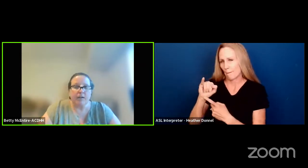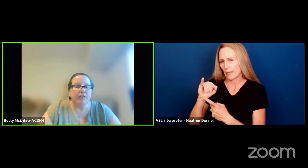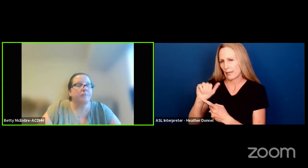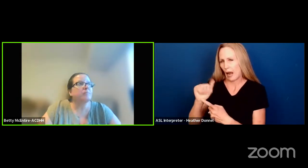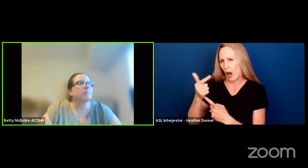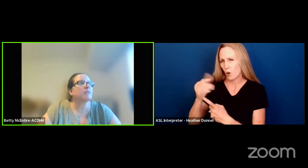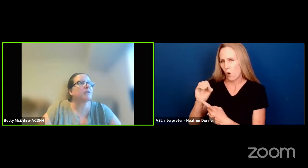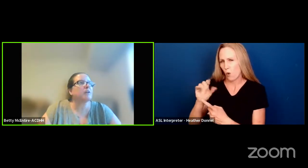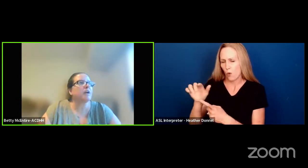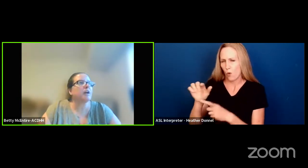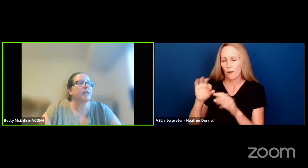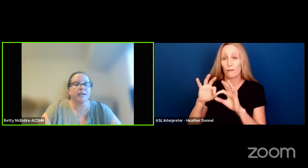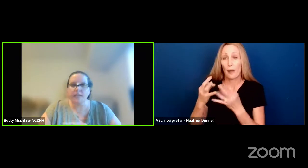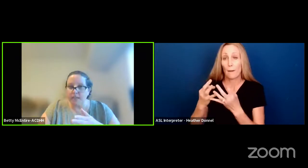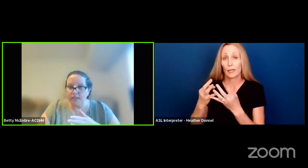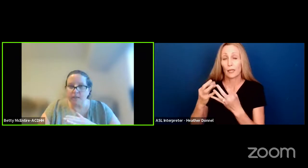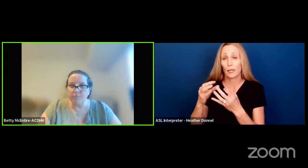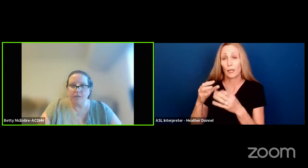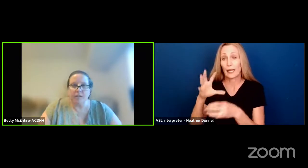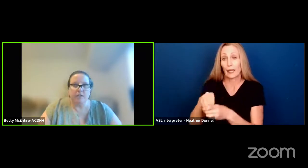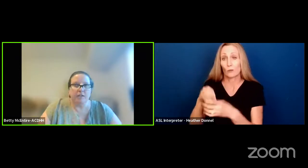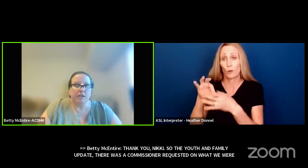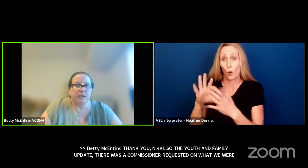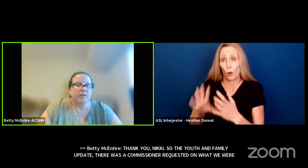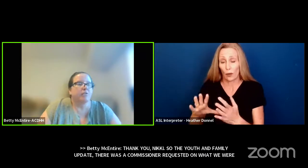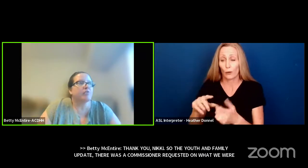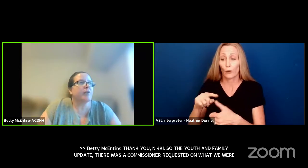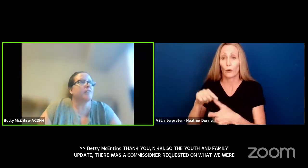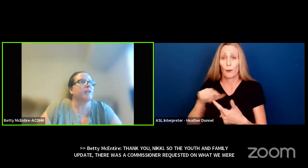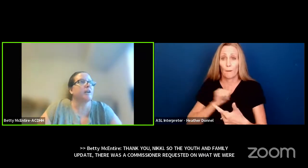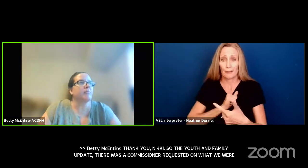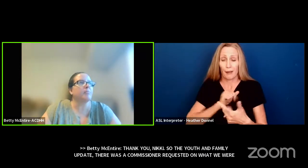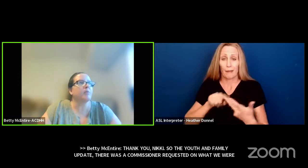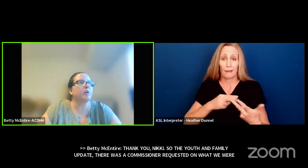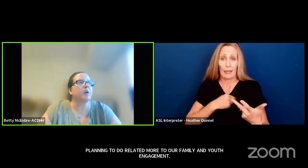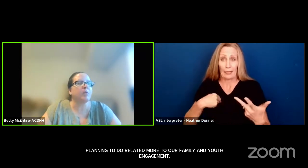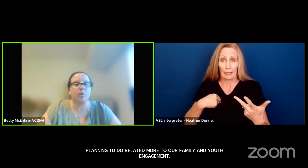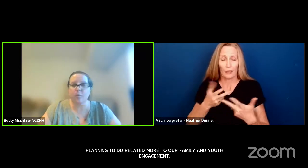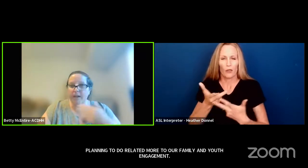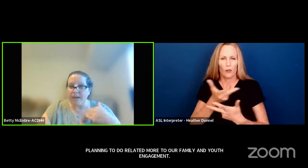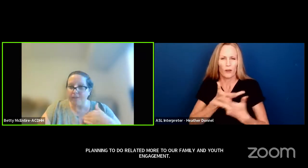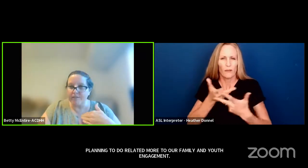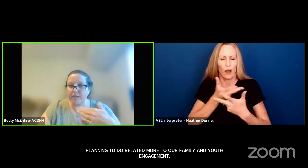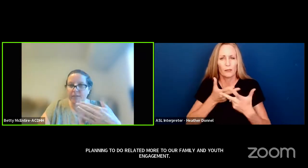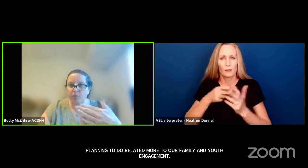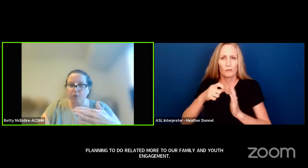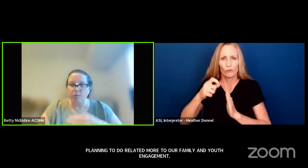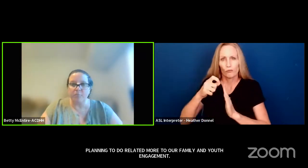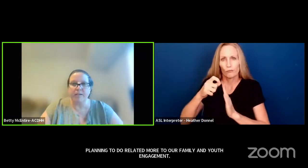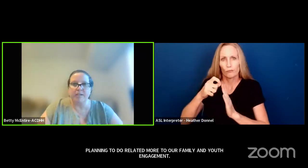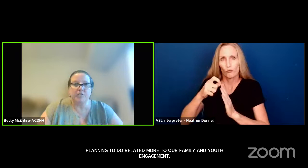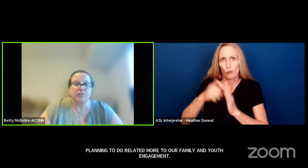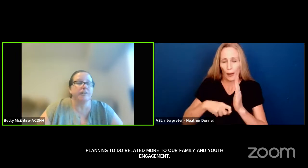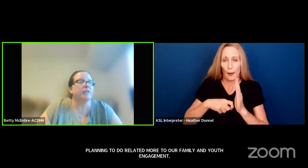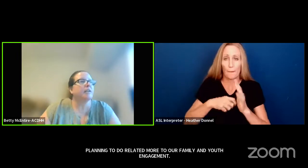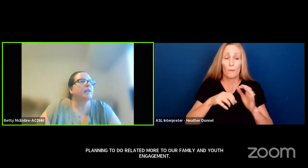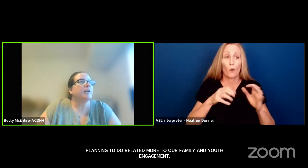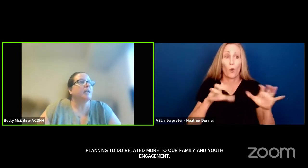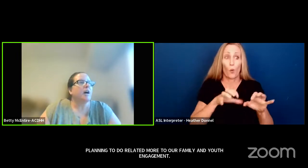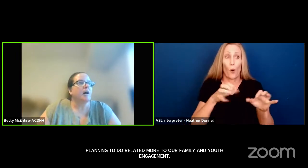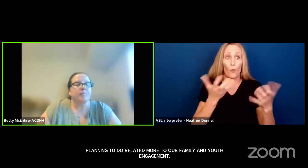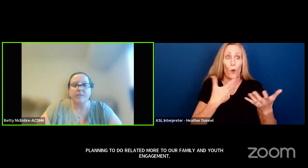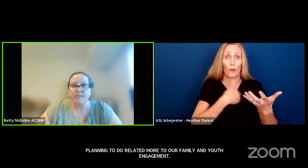coordinator, and I and Nikki have been drafting up what we have done and what we are planning on